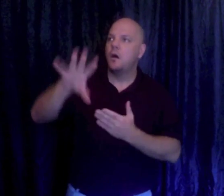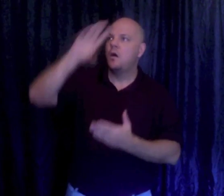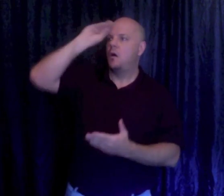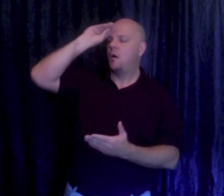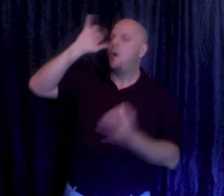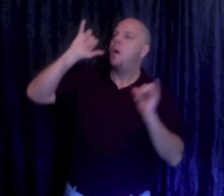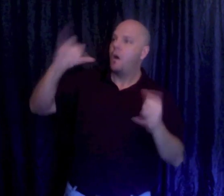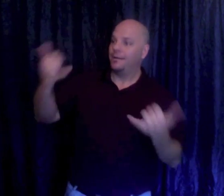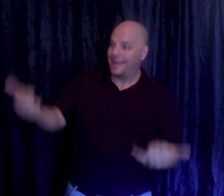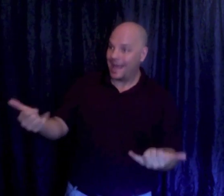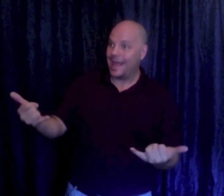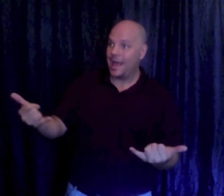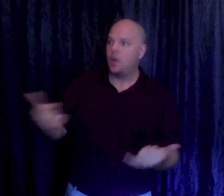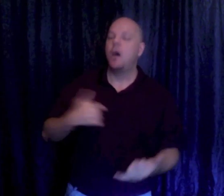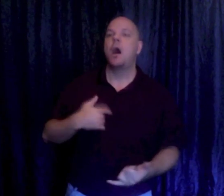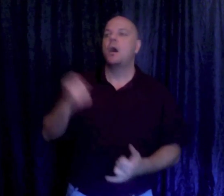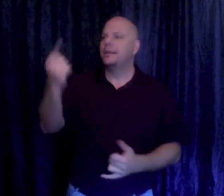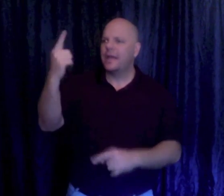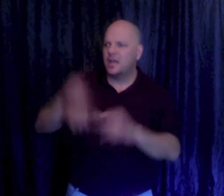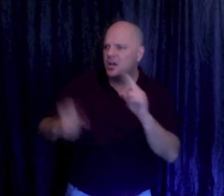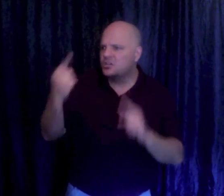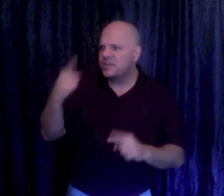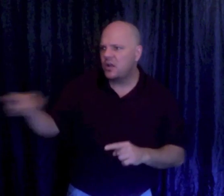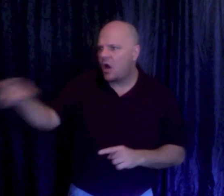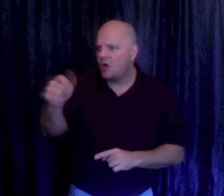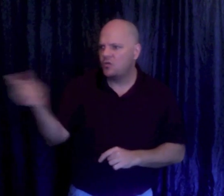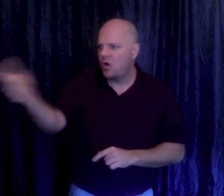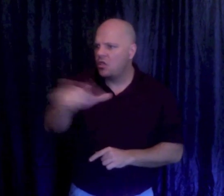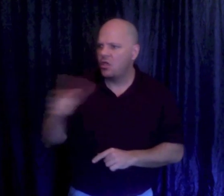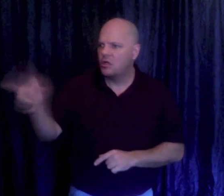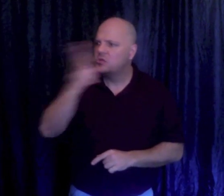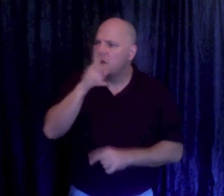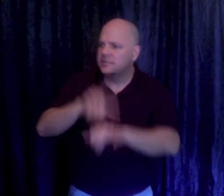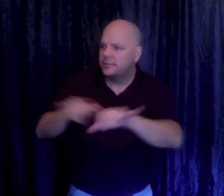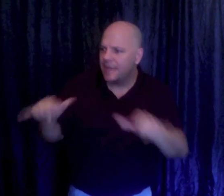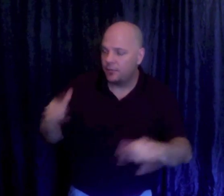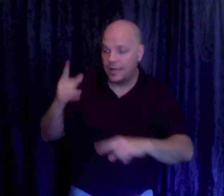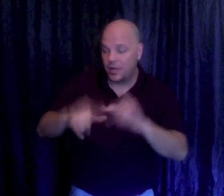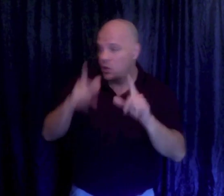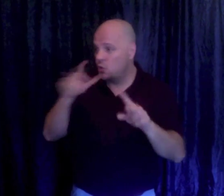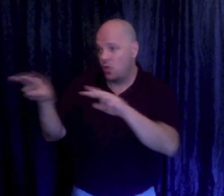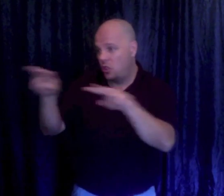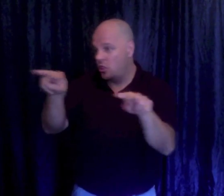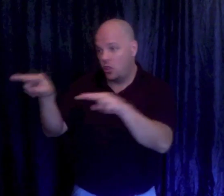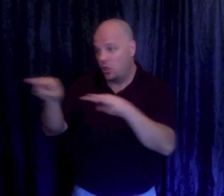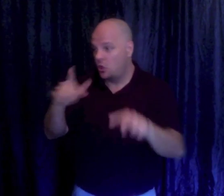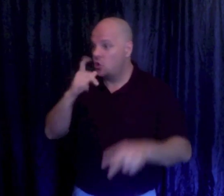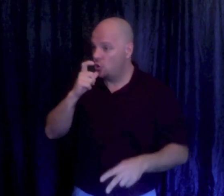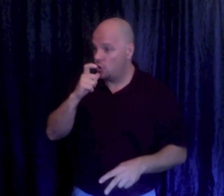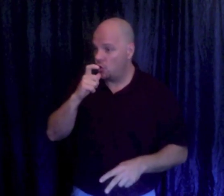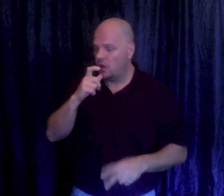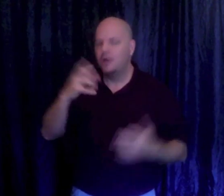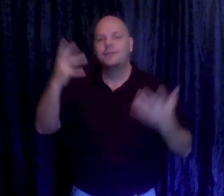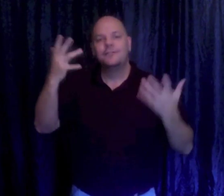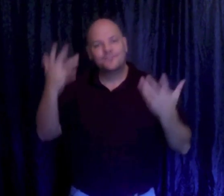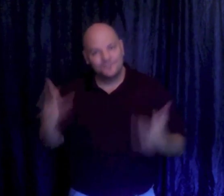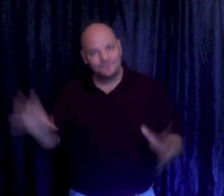can't understand what everyone's saying because you're all talking and I don't know who to look at. And then that's when you can do it within the